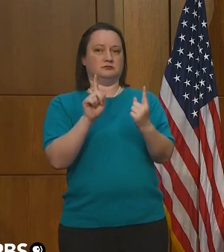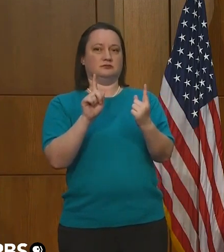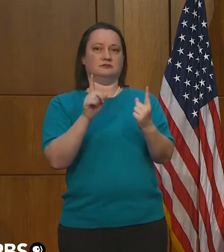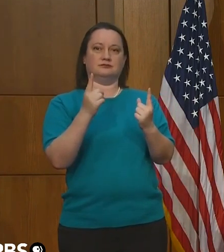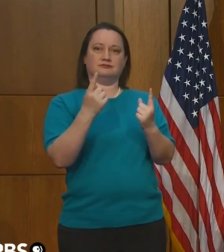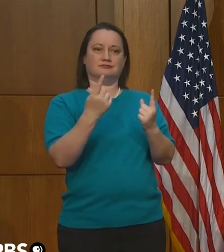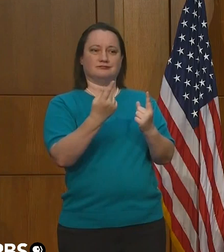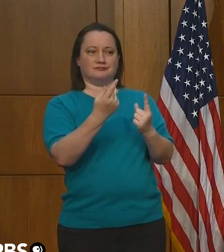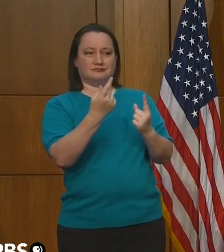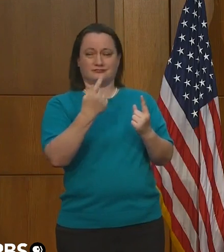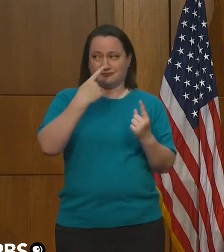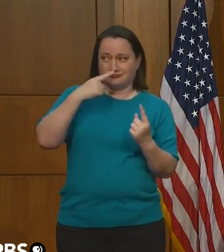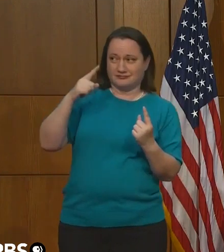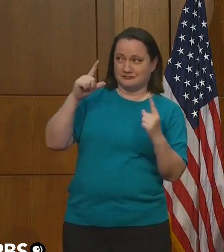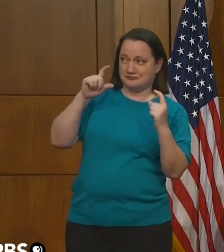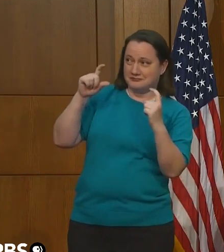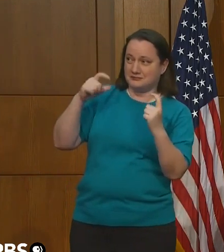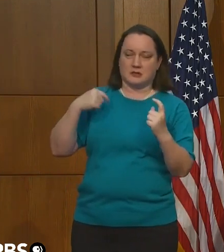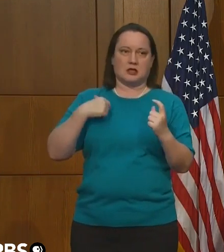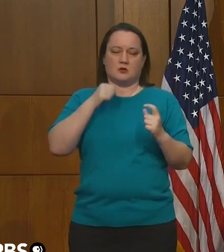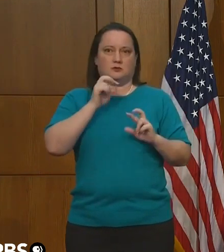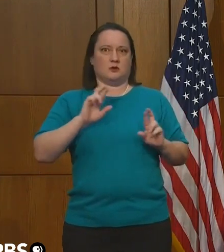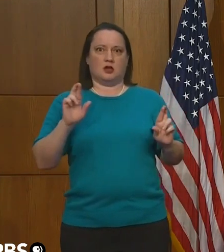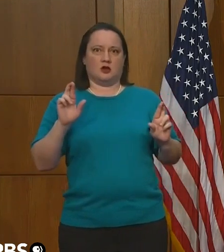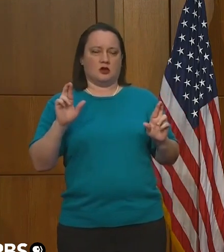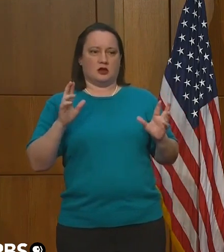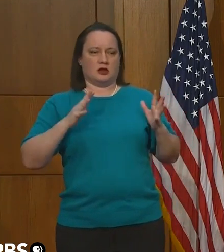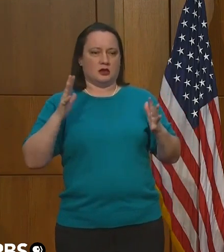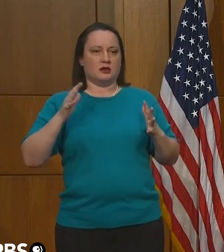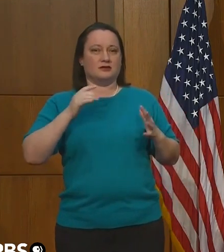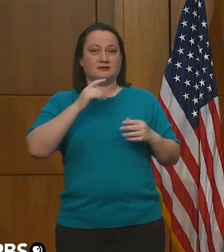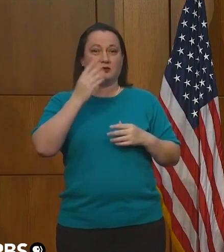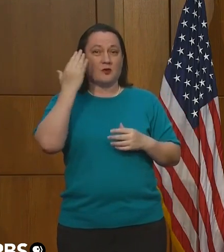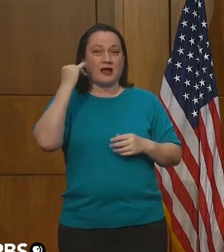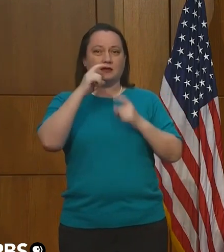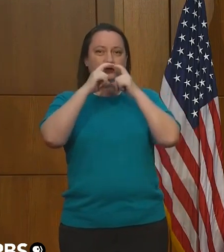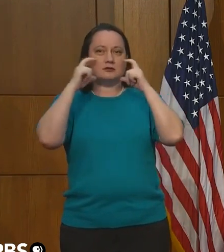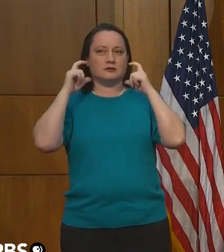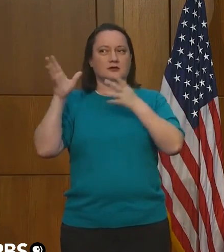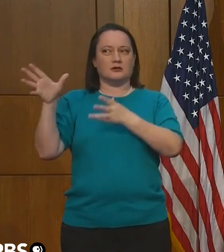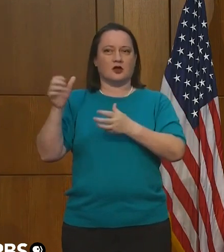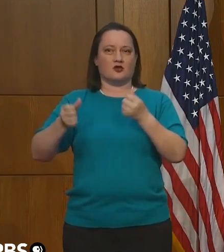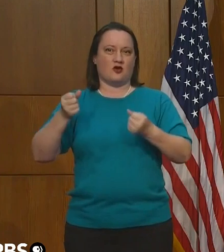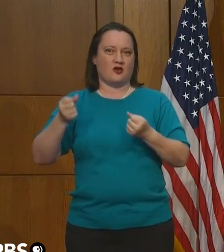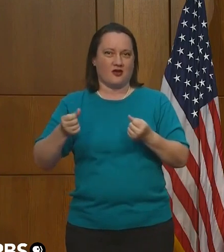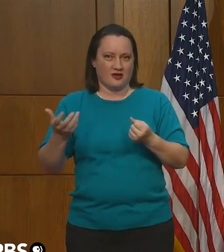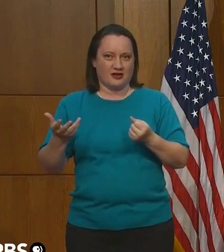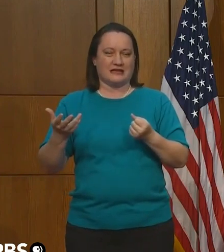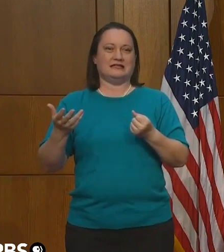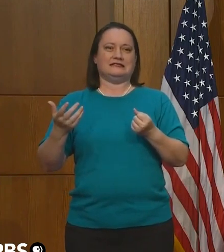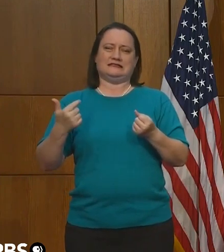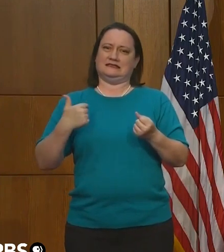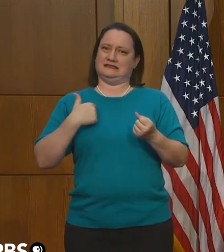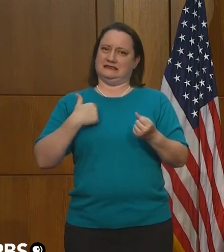asked to take pictures. I was not prepared because my mask was in the car. I take